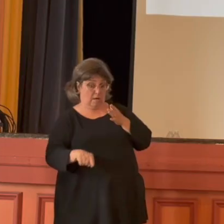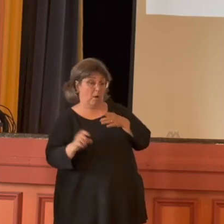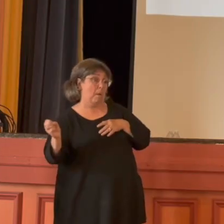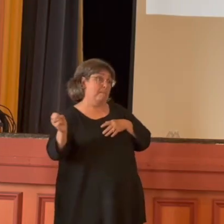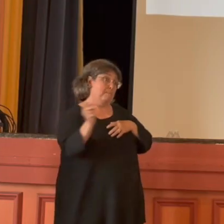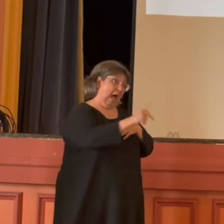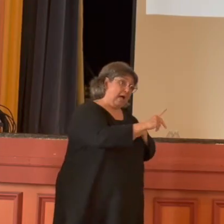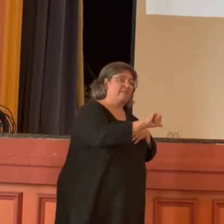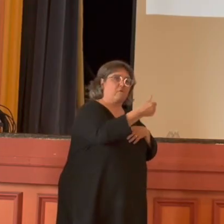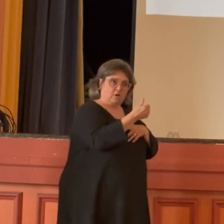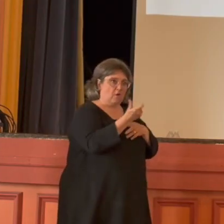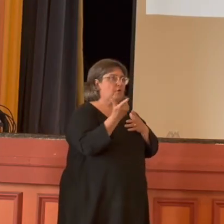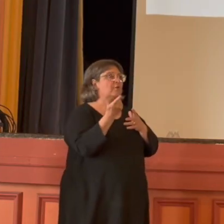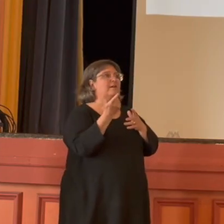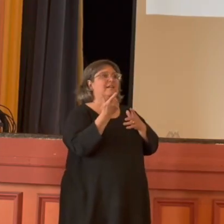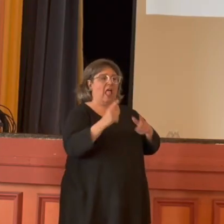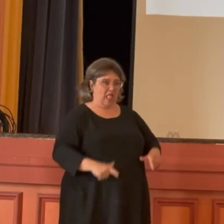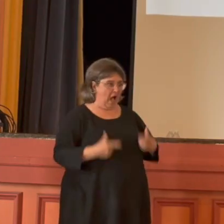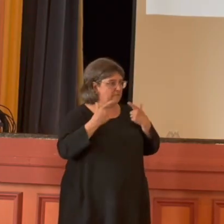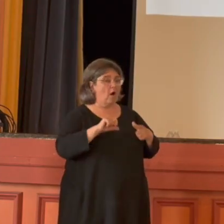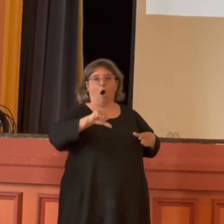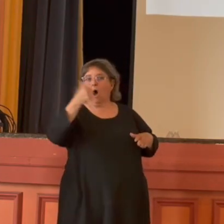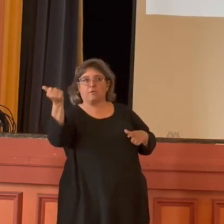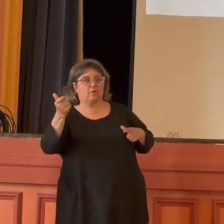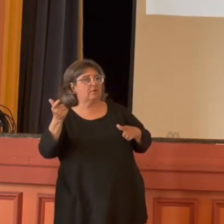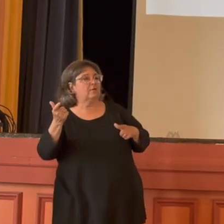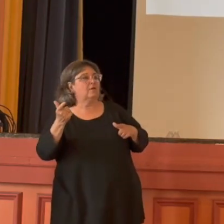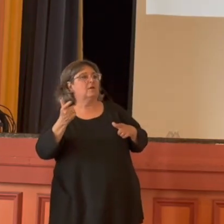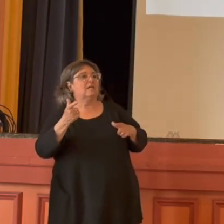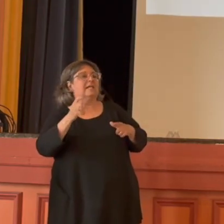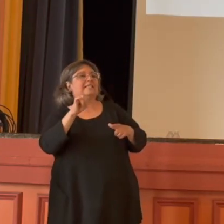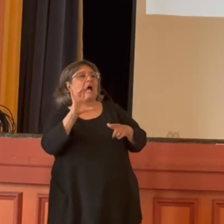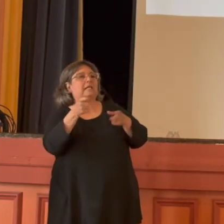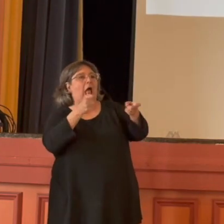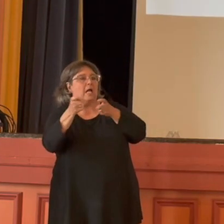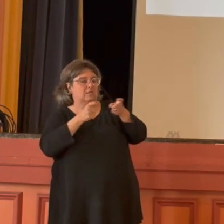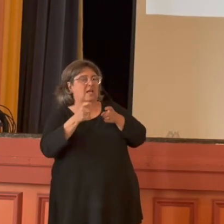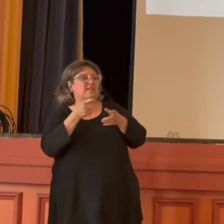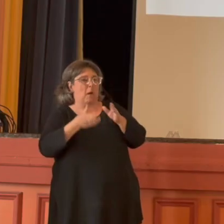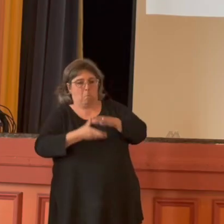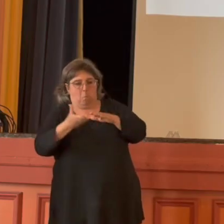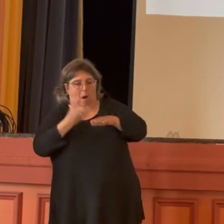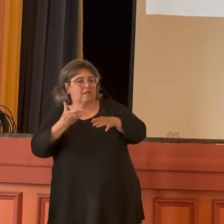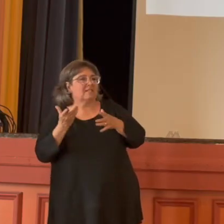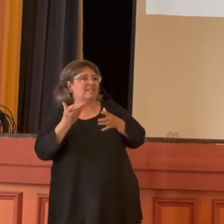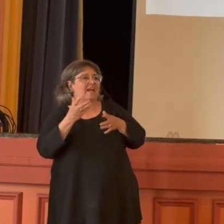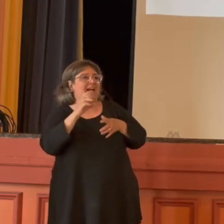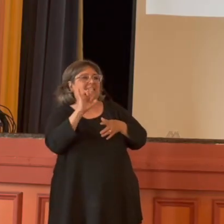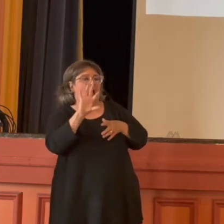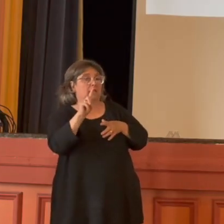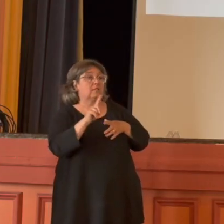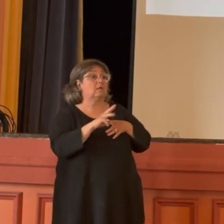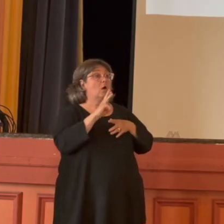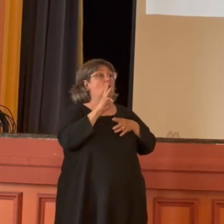back around for another round, and some of them go off to solids handling and are processed as solids. And the drinking and the water that